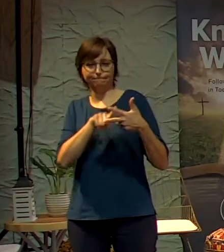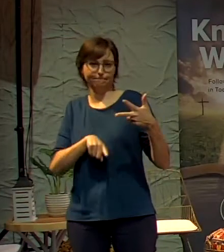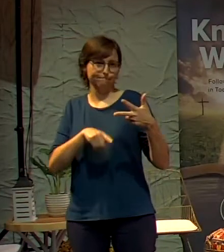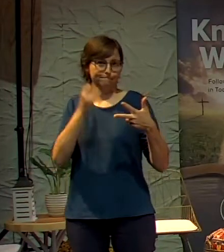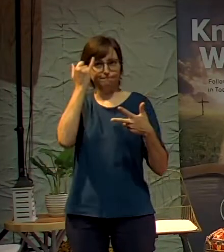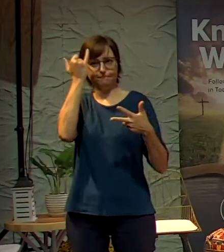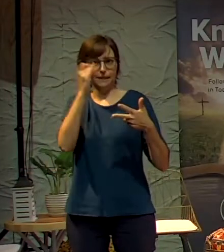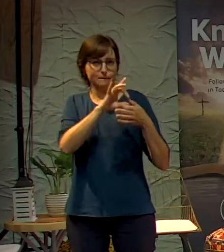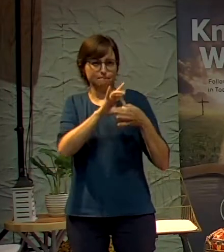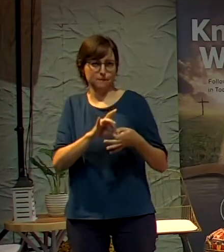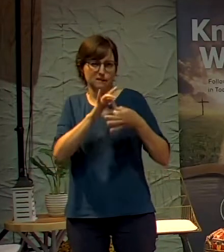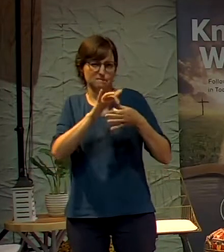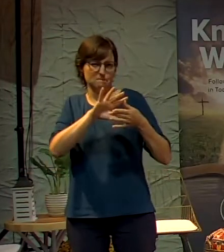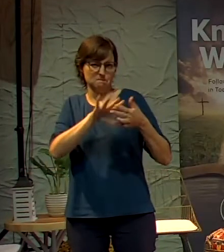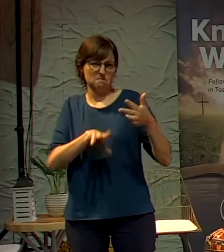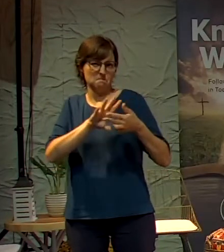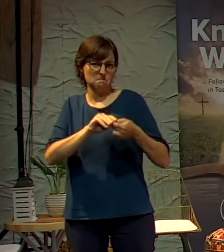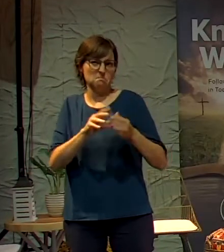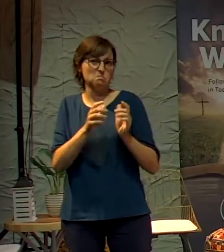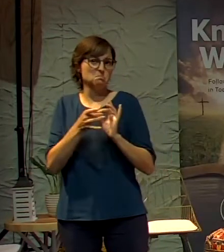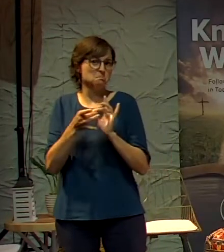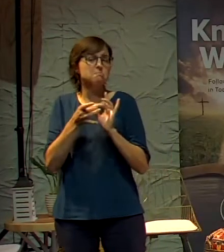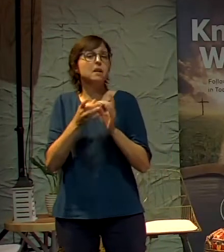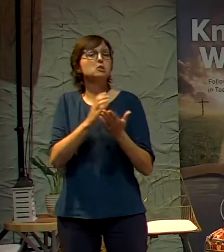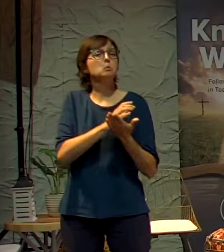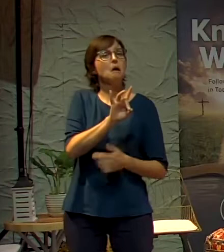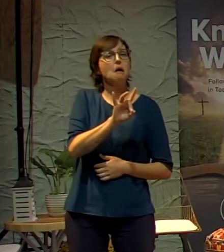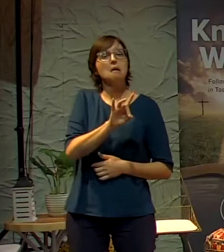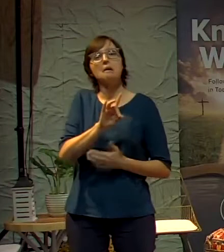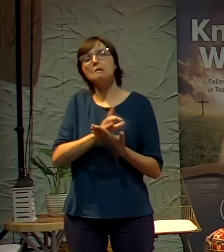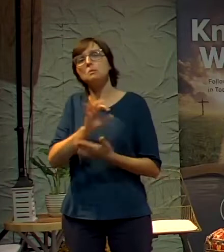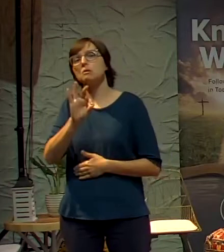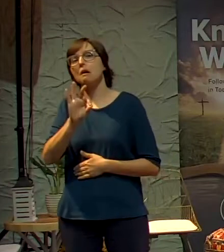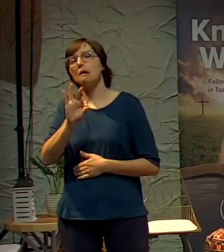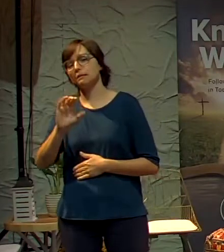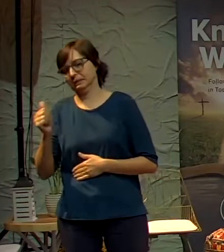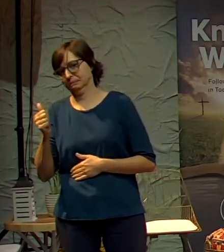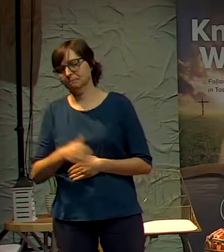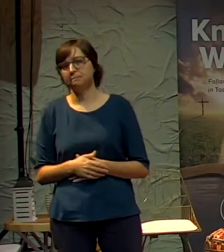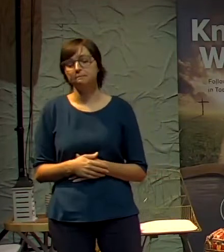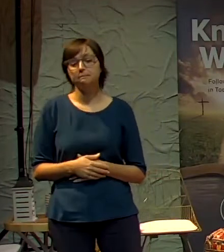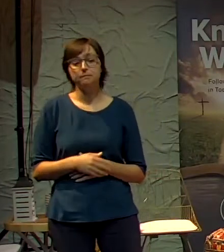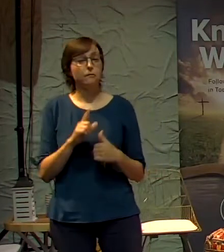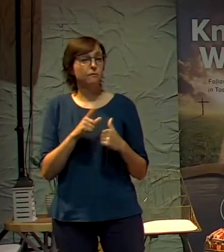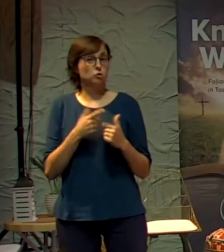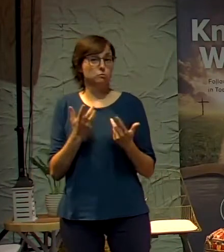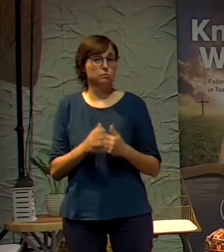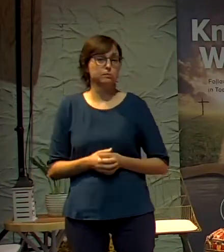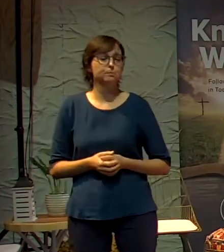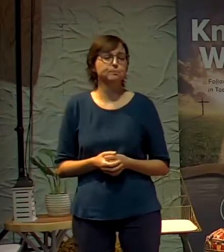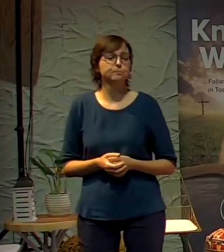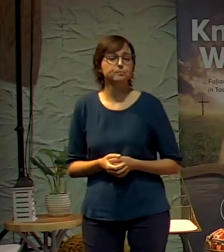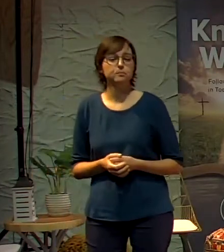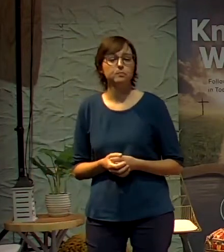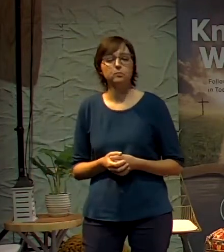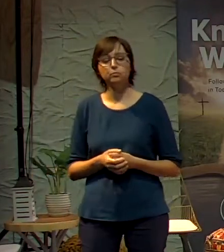other from the middle there, from chapter 8, chapter 9, chapter 10. The first one is basically about